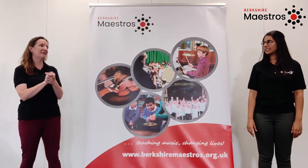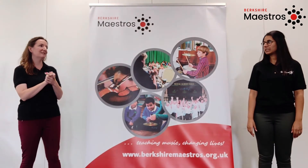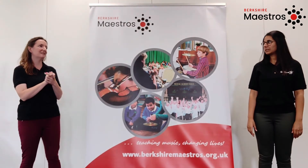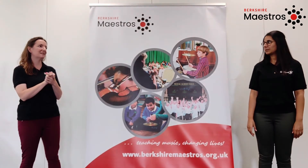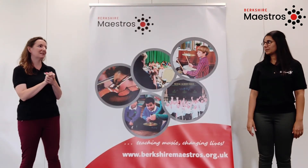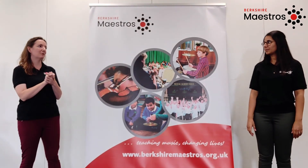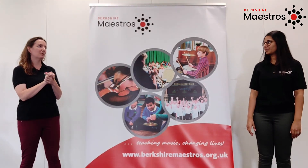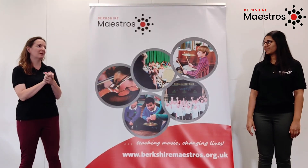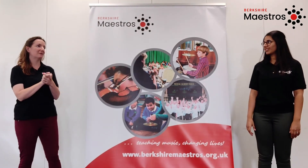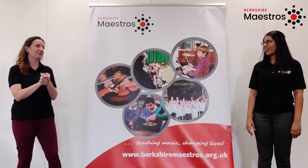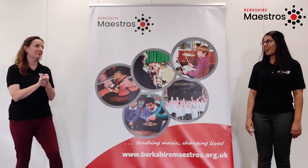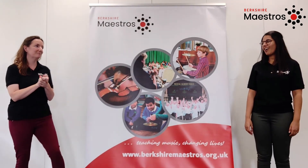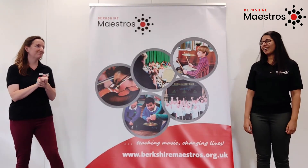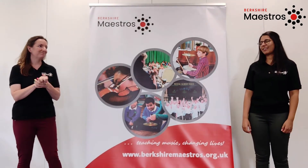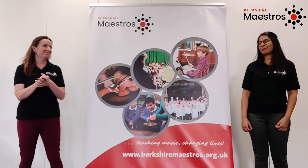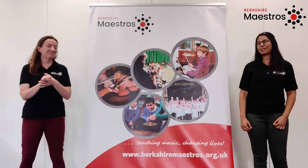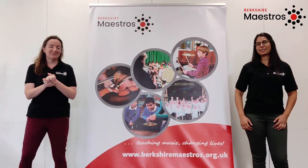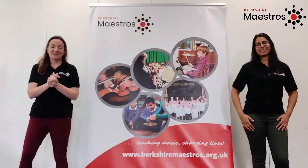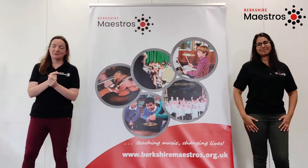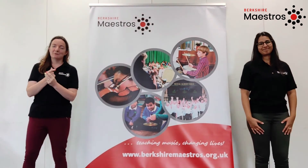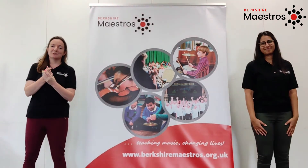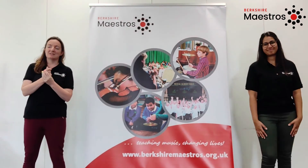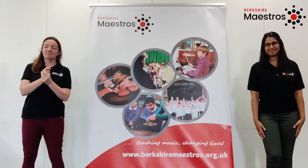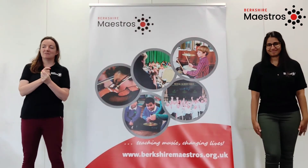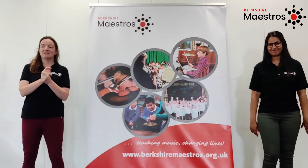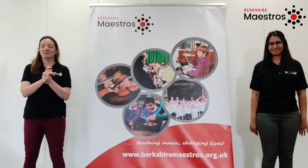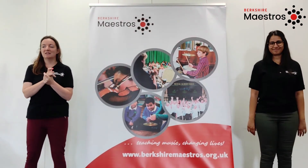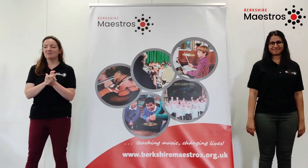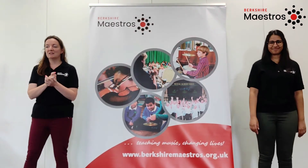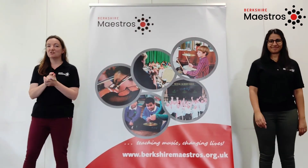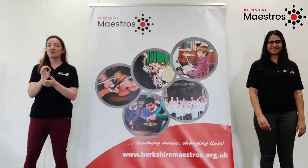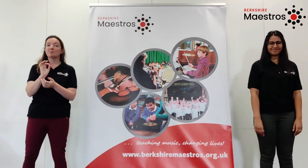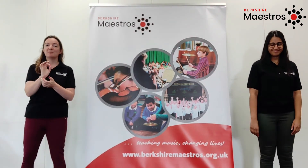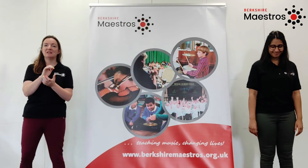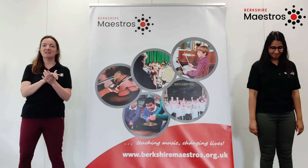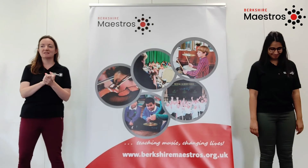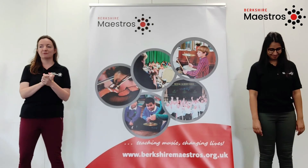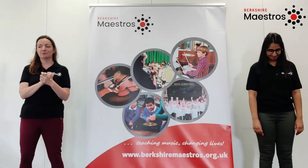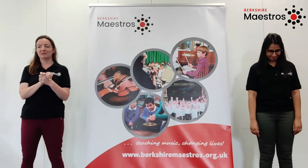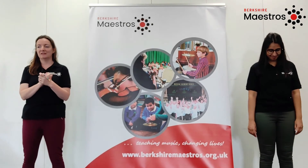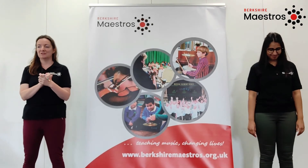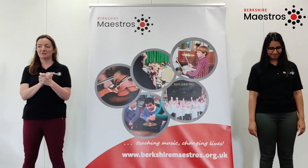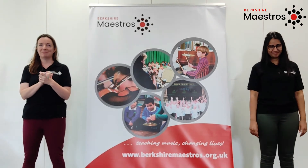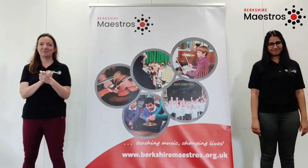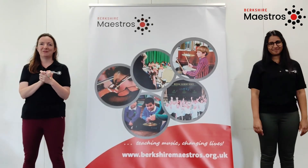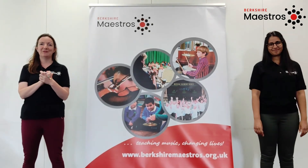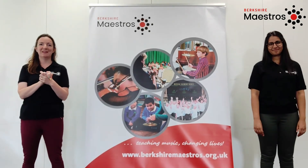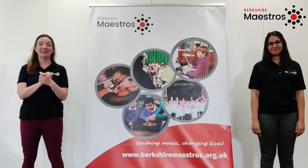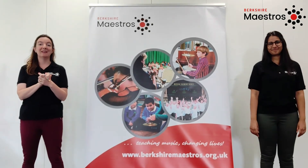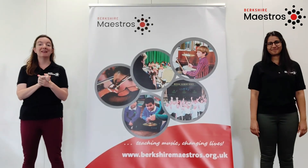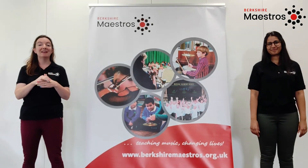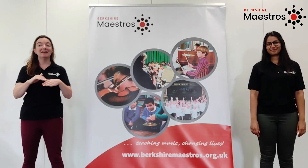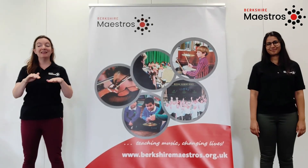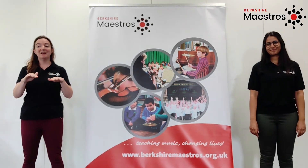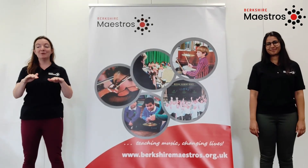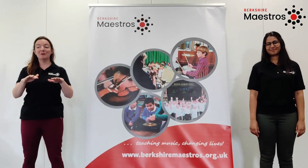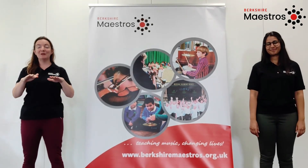ready to sing that all the way through? I think we can do it. I think we've got it. So near the village, the peaceful village. Okay. Here we